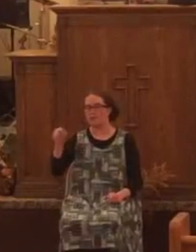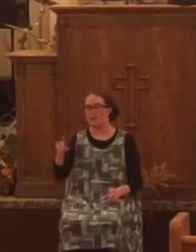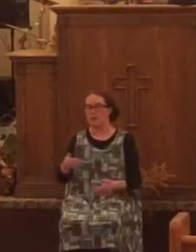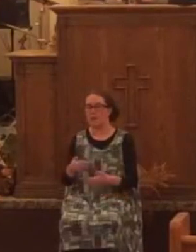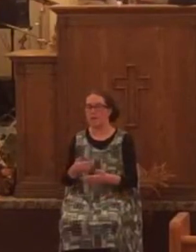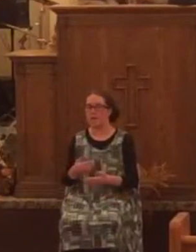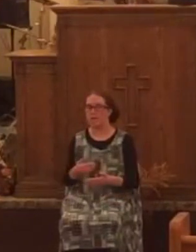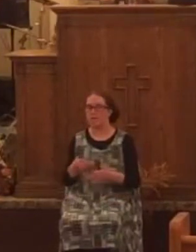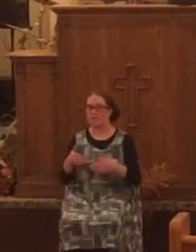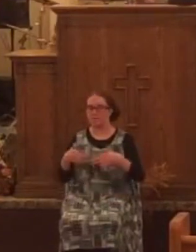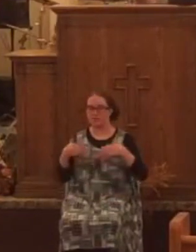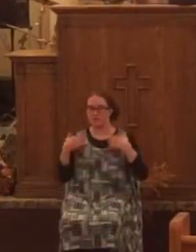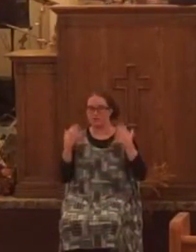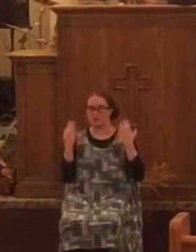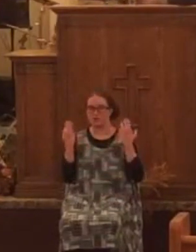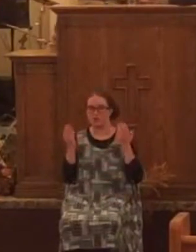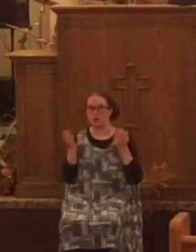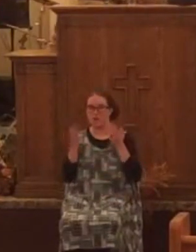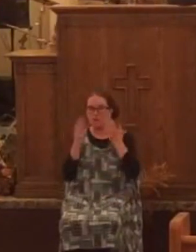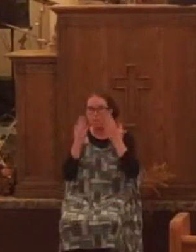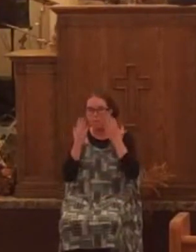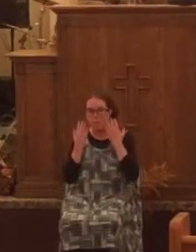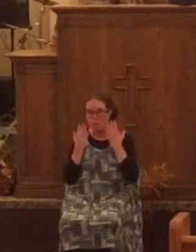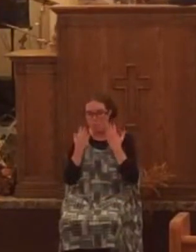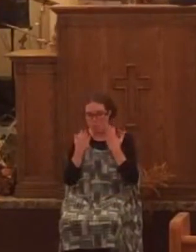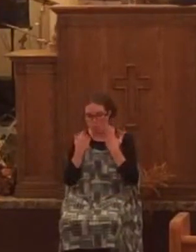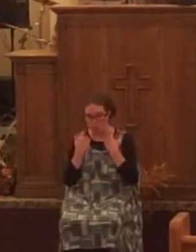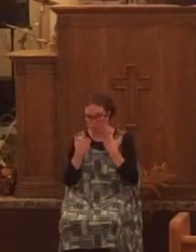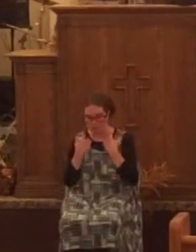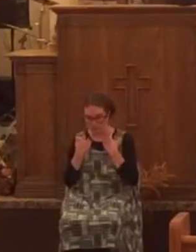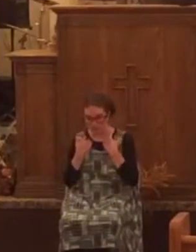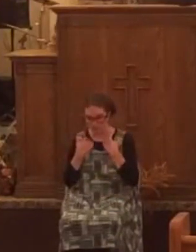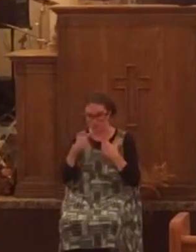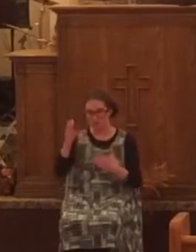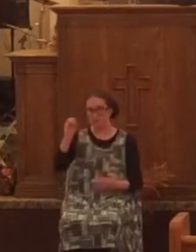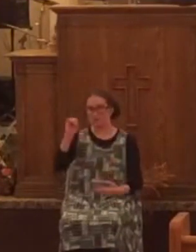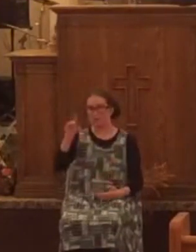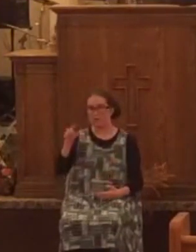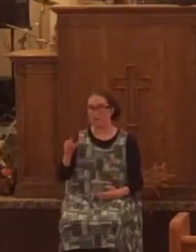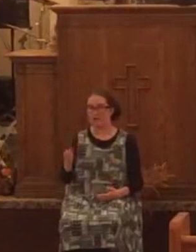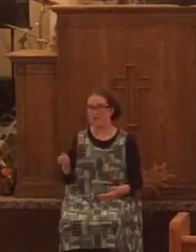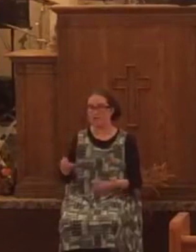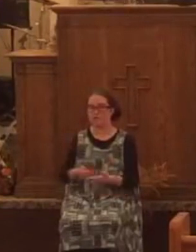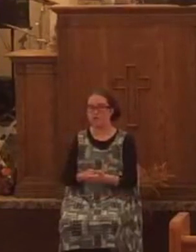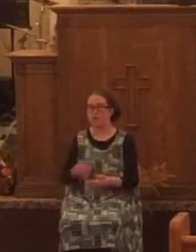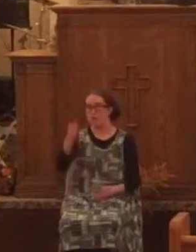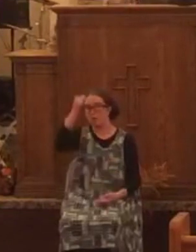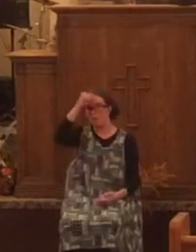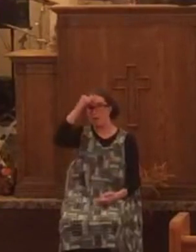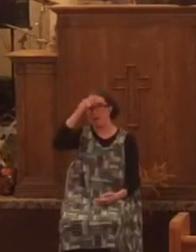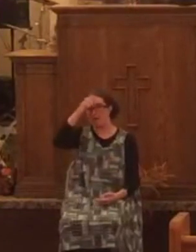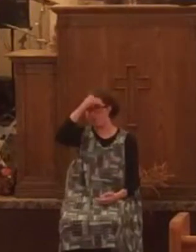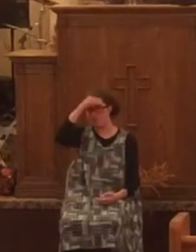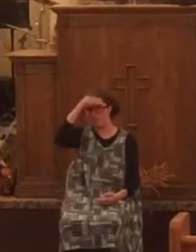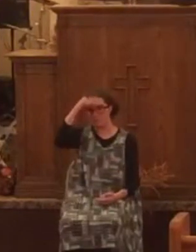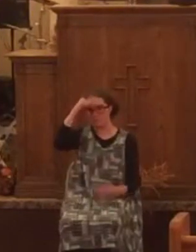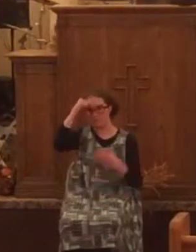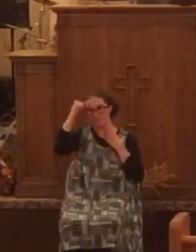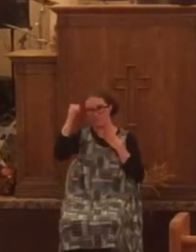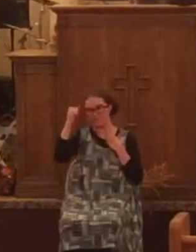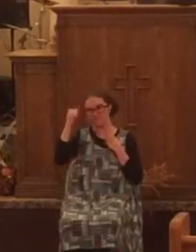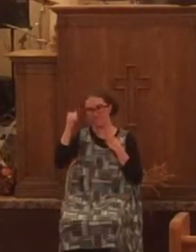oil of joy. Amen. For mourning. Amen. That oil, that a fresh anointing. Praise God.